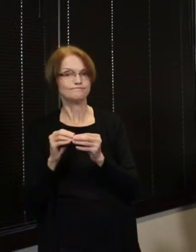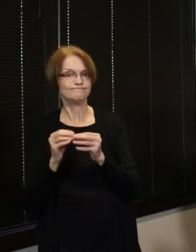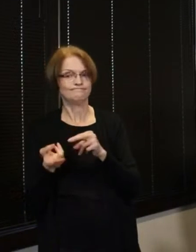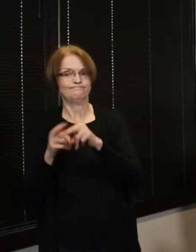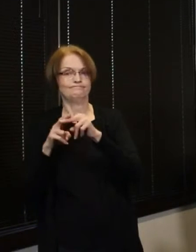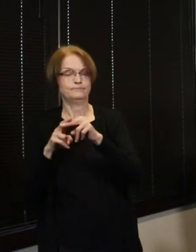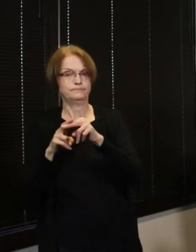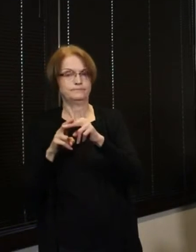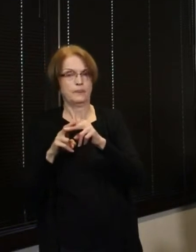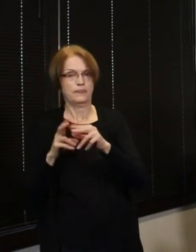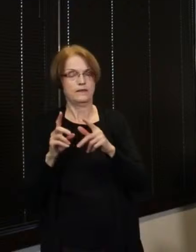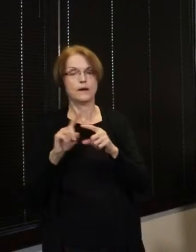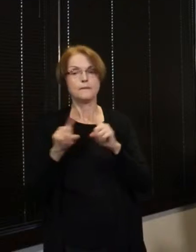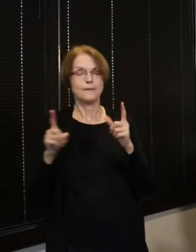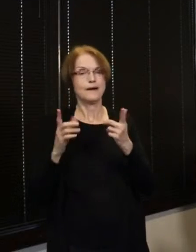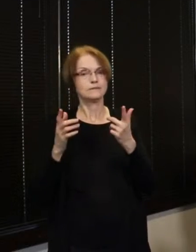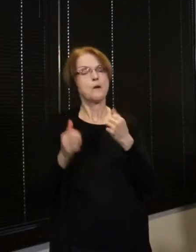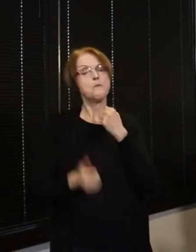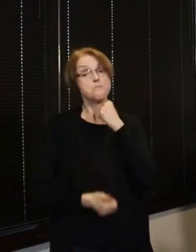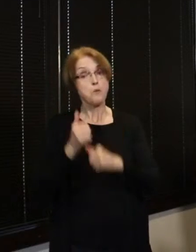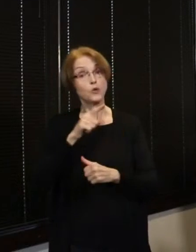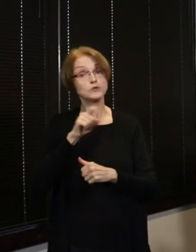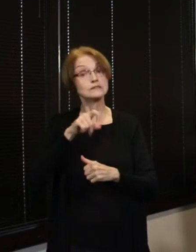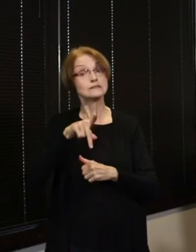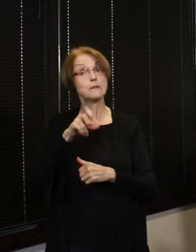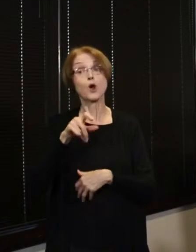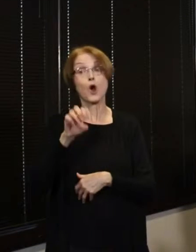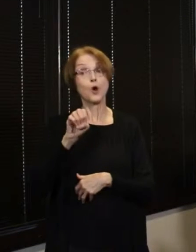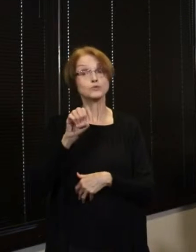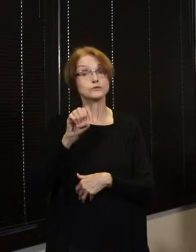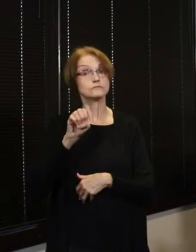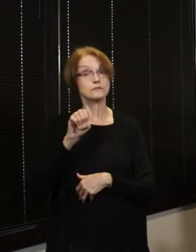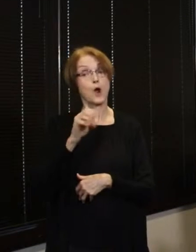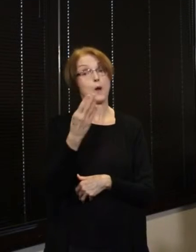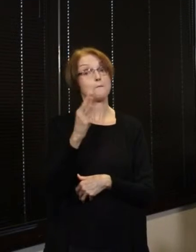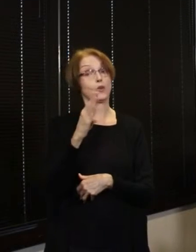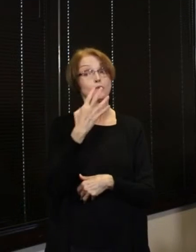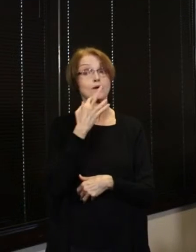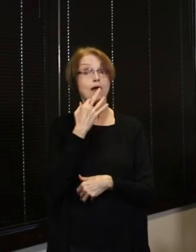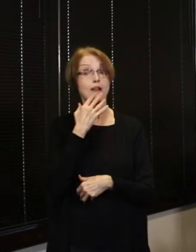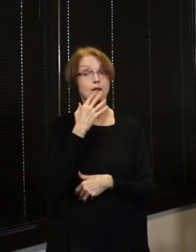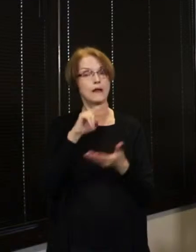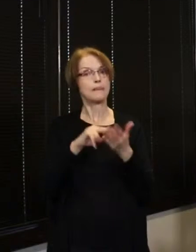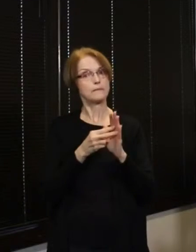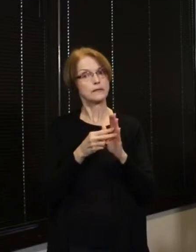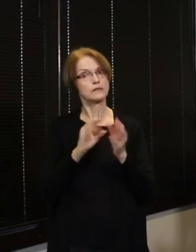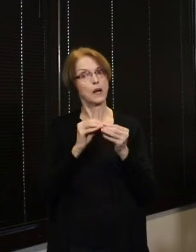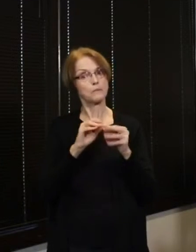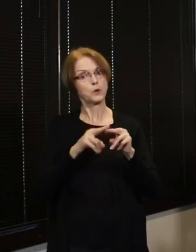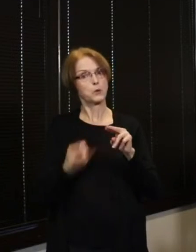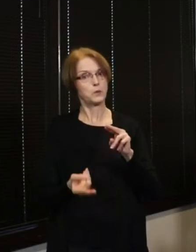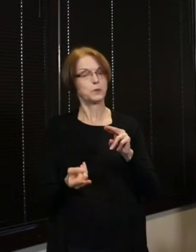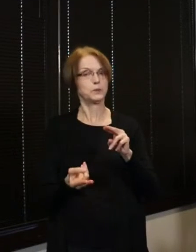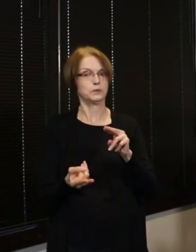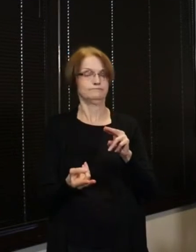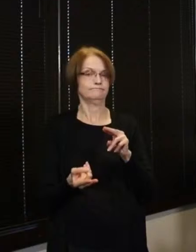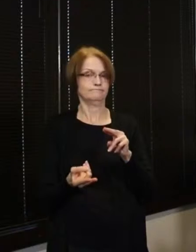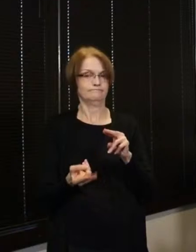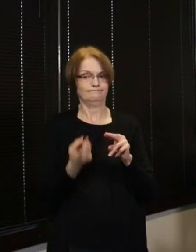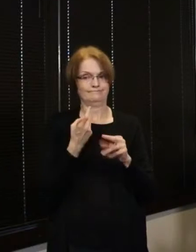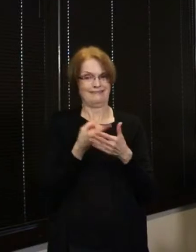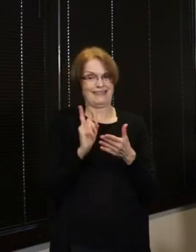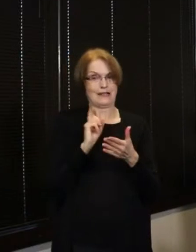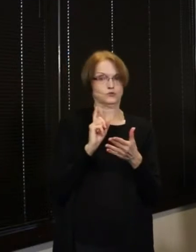in that county data, most of the zip codes are that blue, which means their case counts were lower this immediate